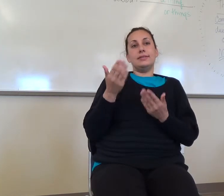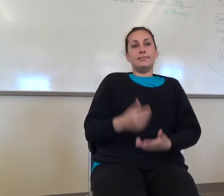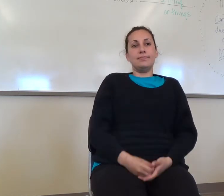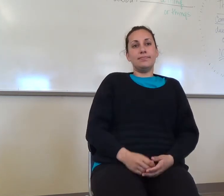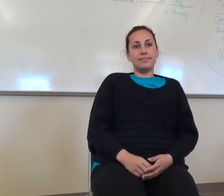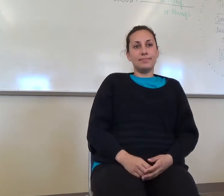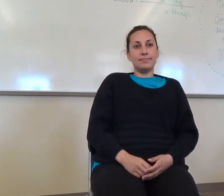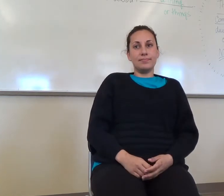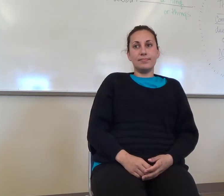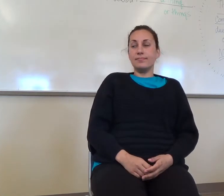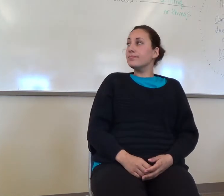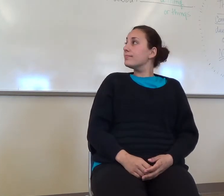the first paragraph.